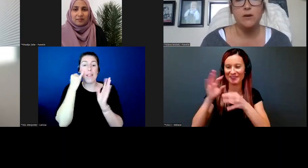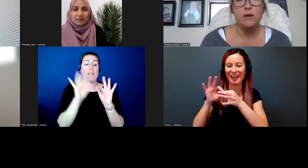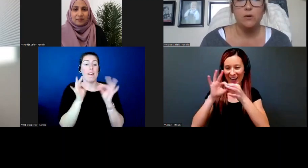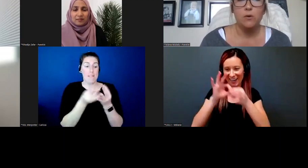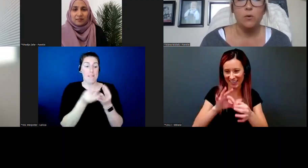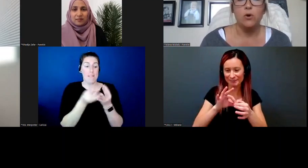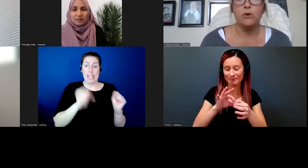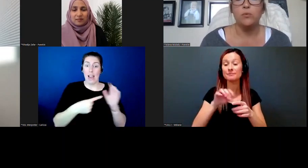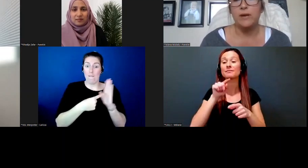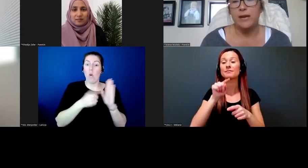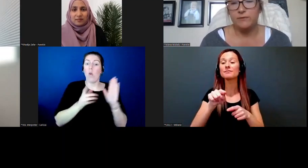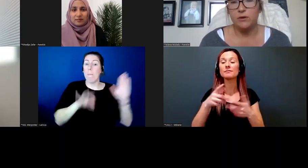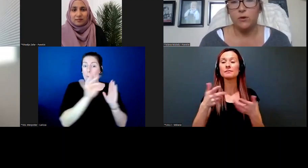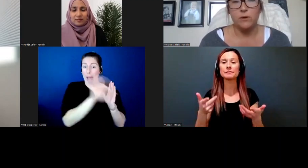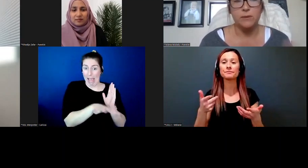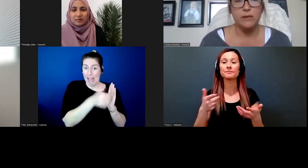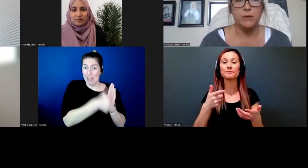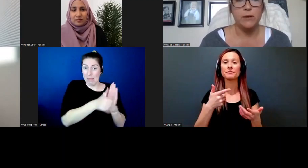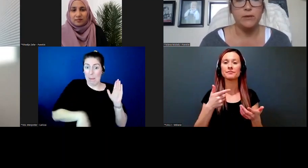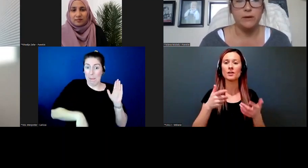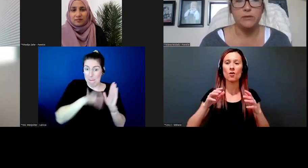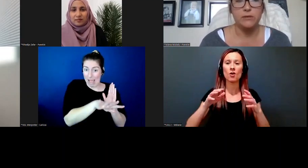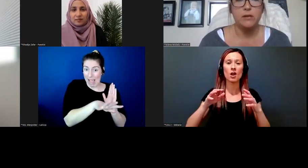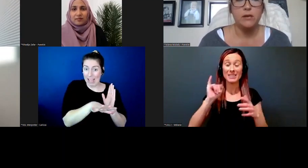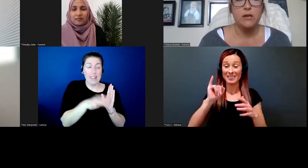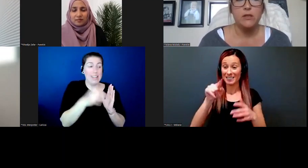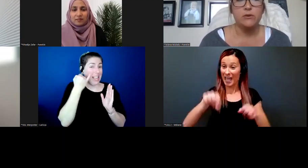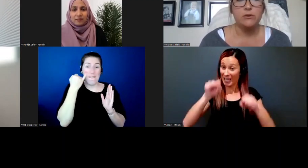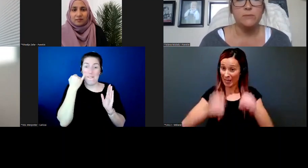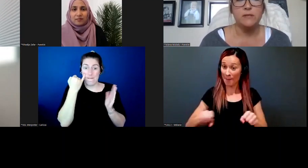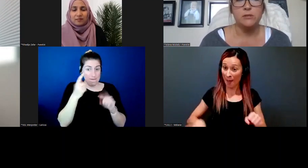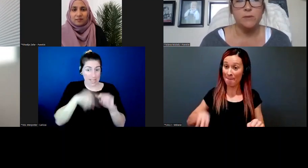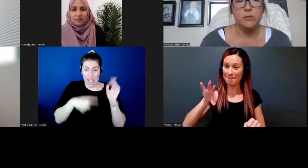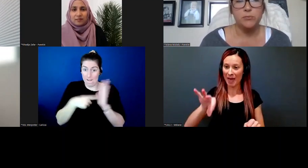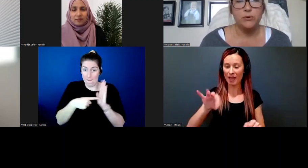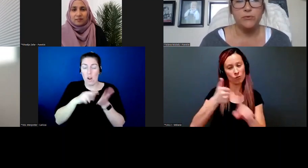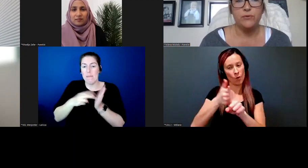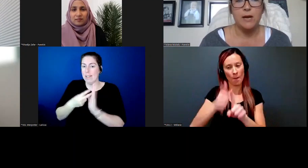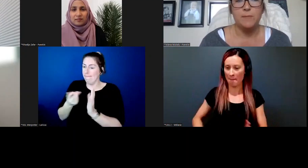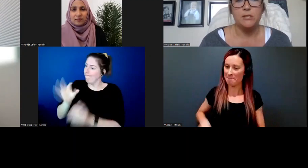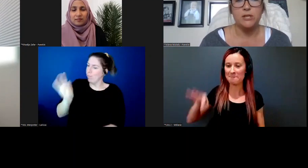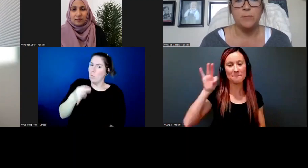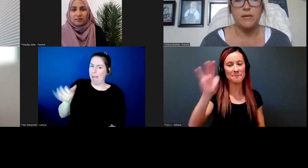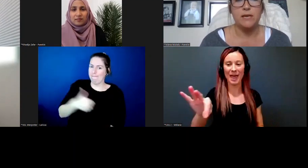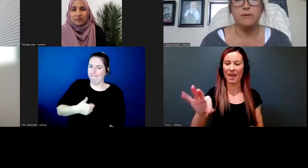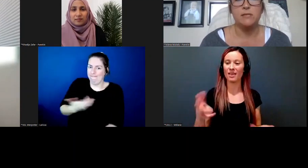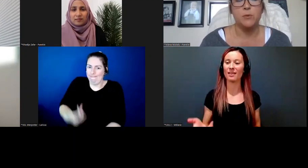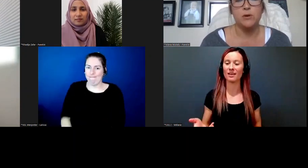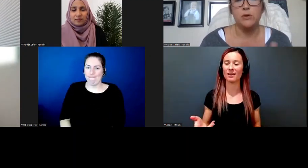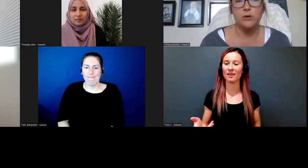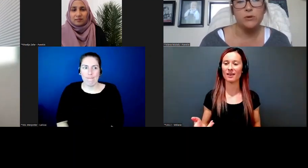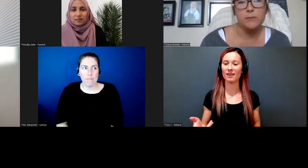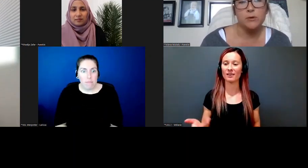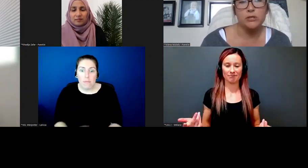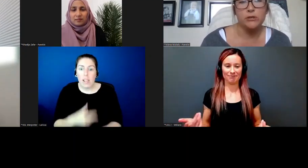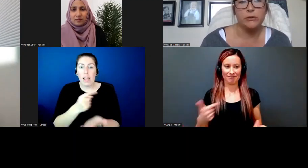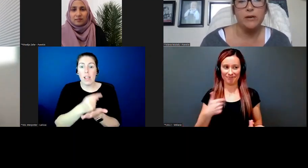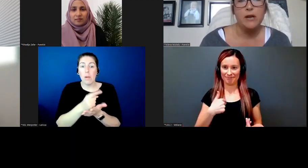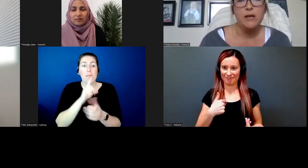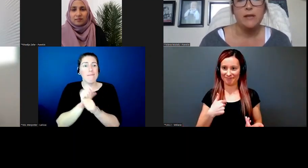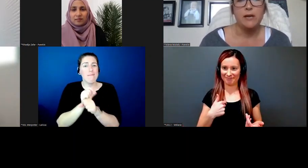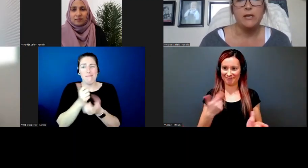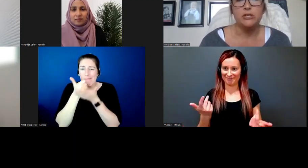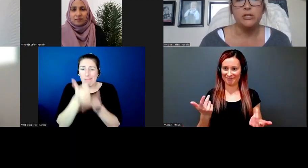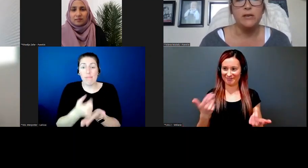pocket, or we have to go completely without. There has been so much proof how much therapy can even support neurotypical